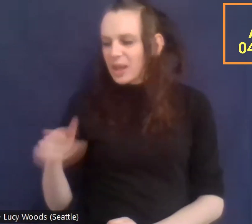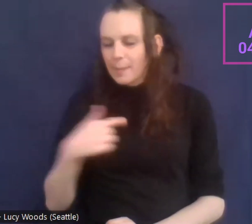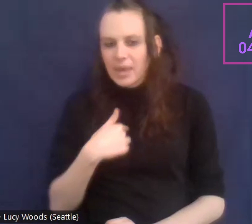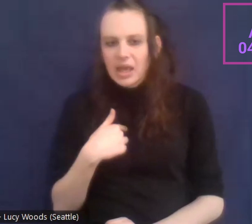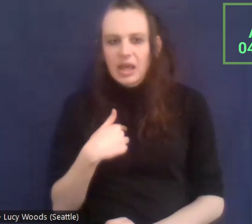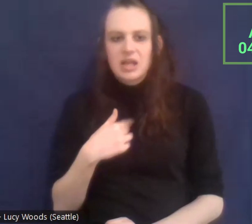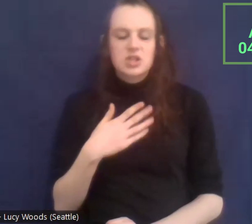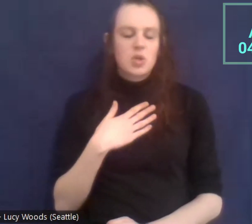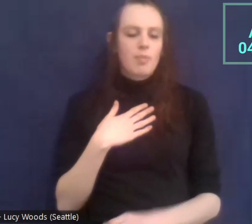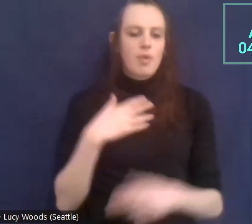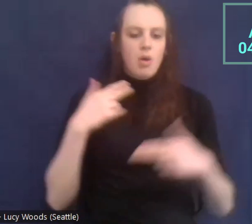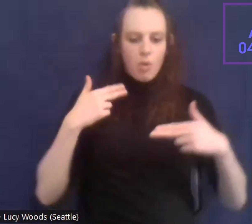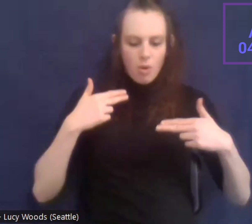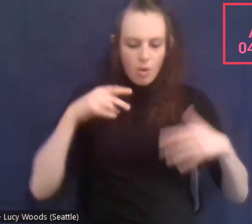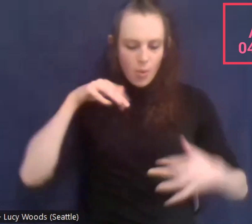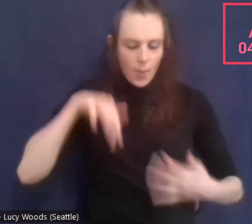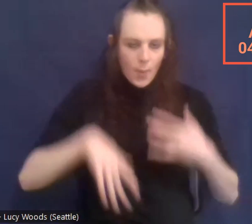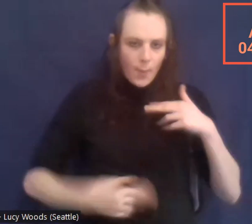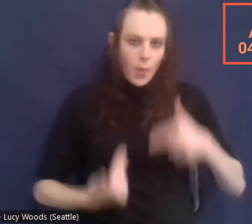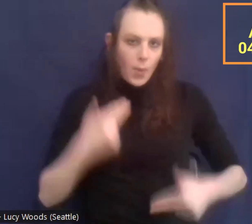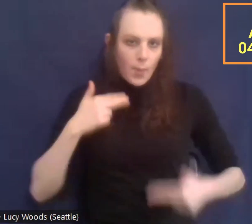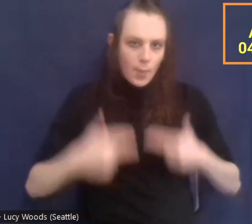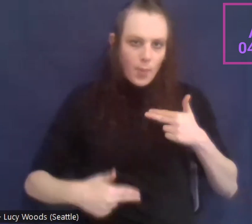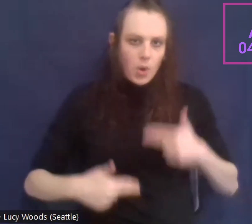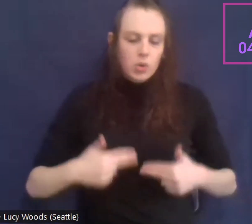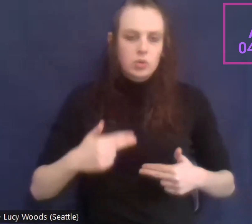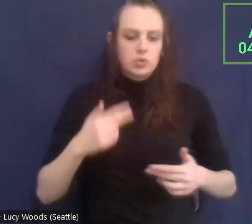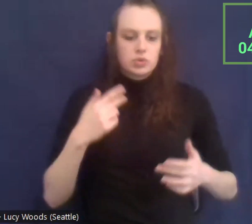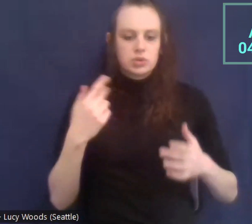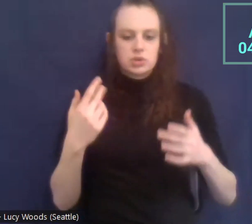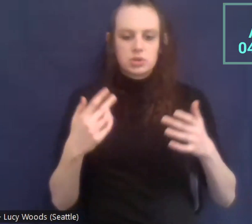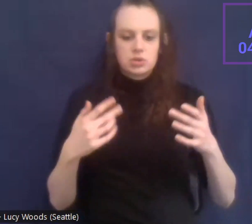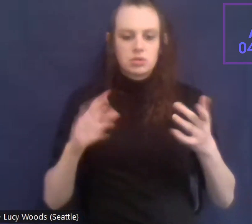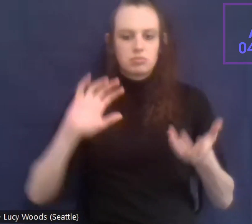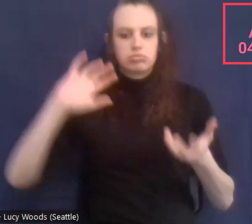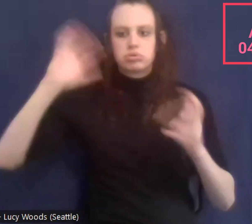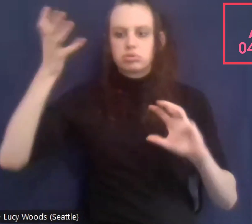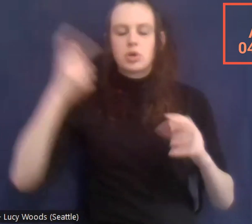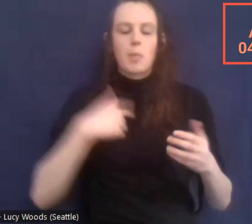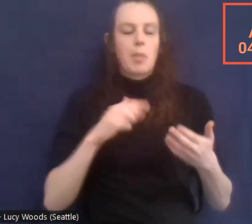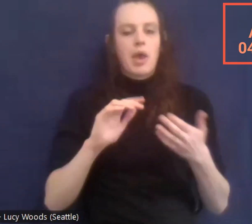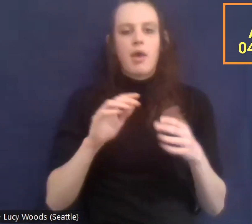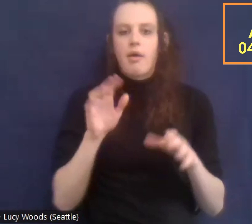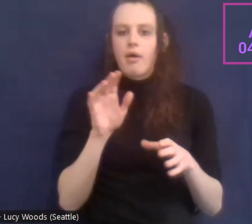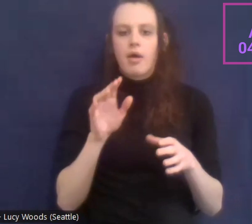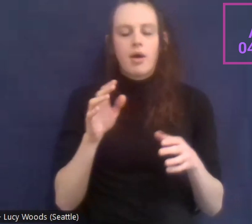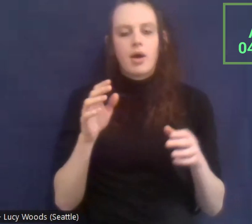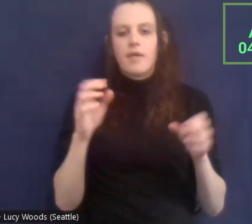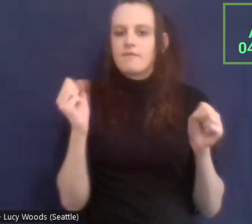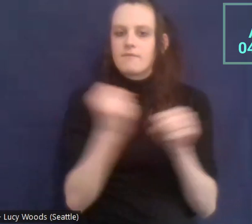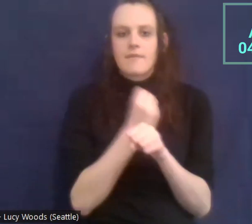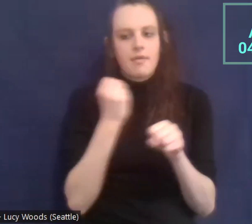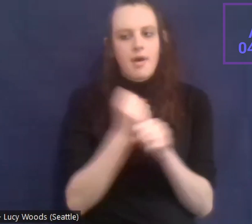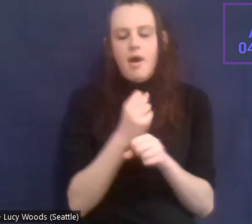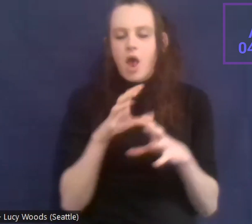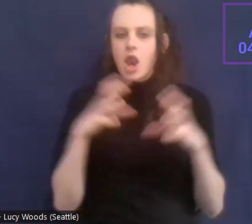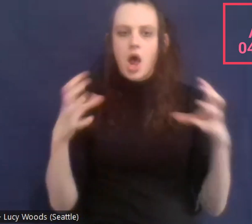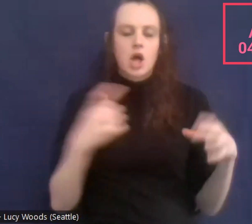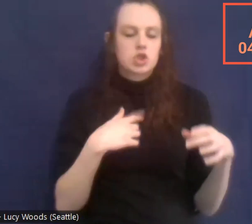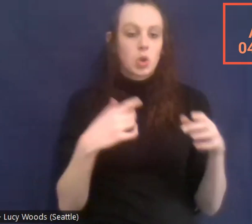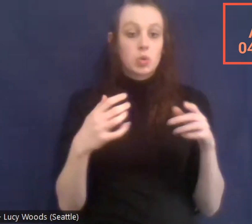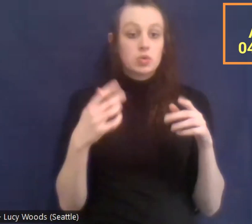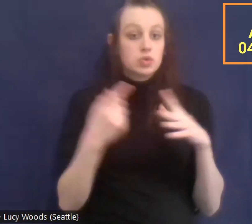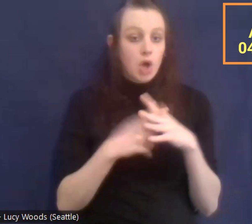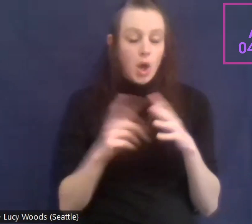blender, and I got into a lot of fights, like a lot of them, and so like I would start getting bullied and stuff, and